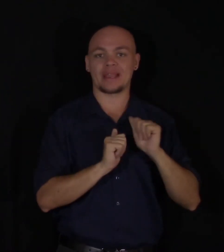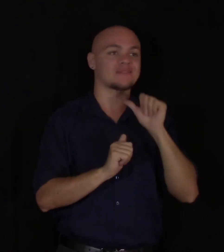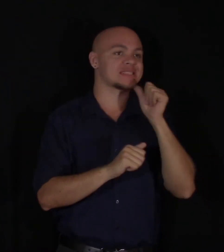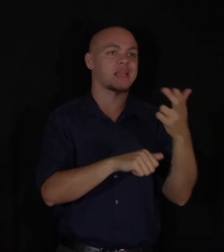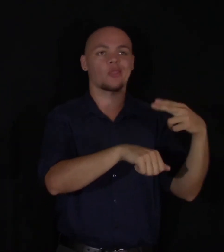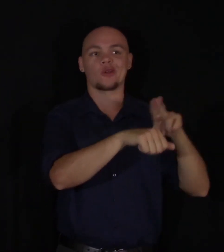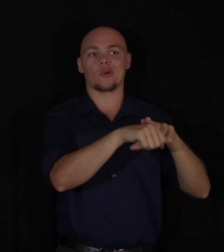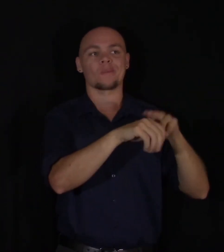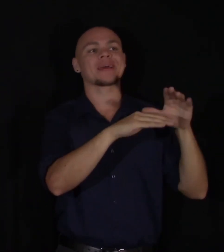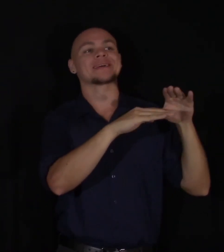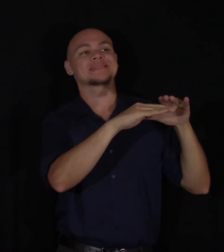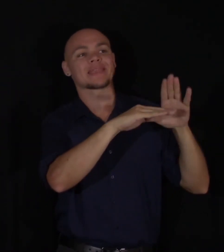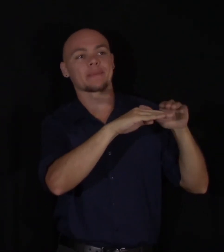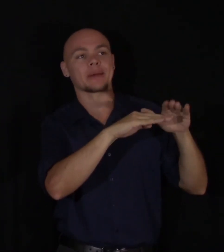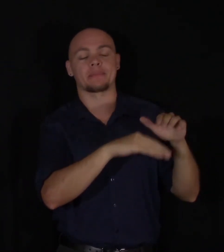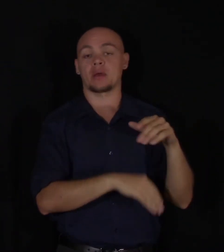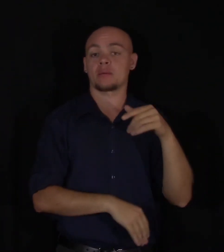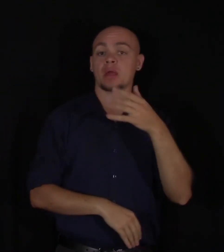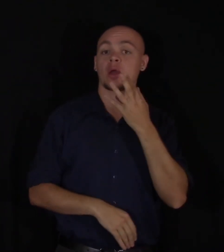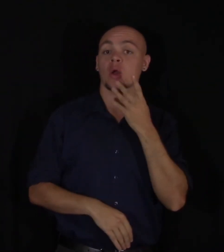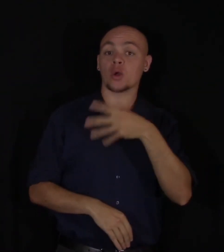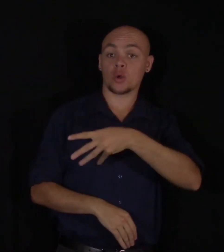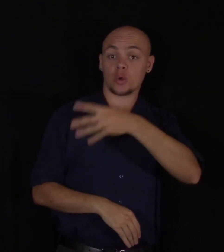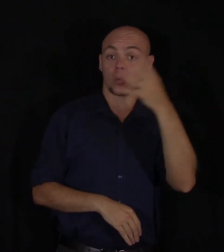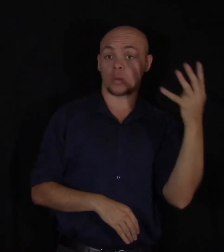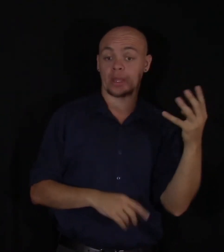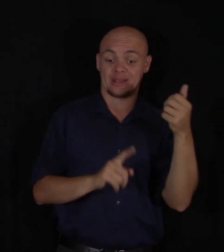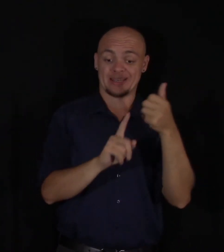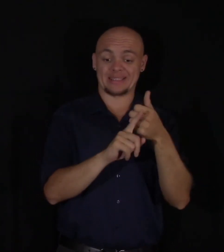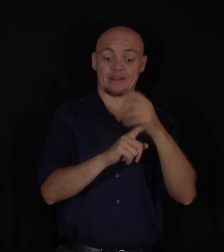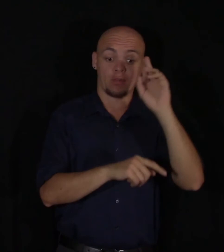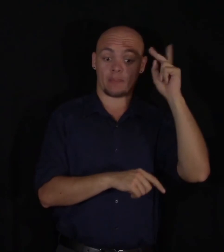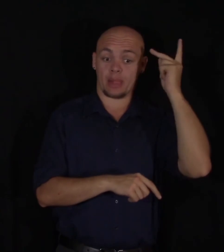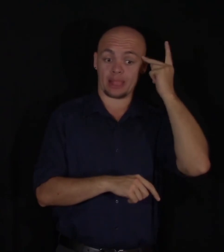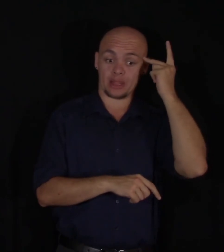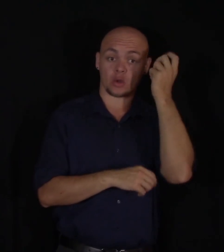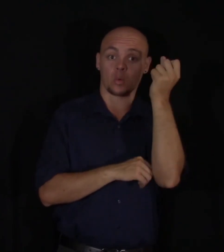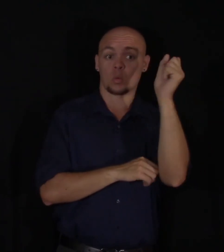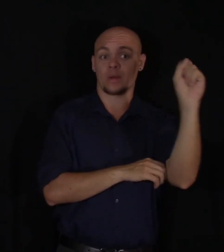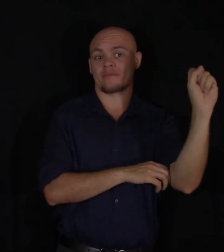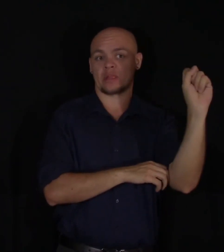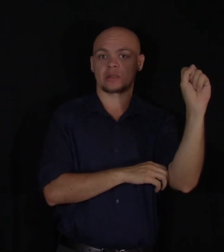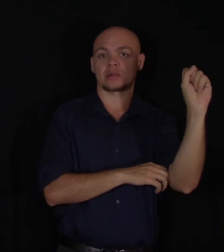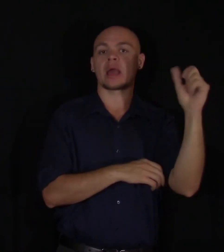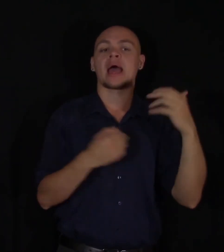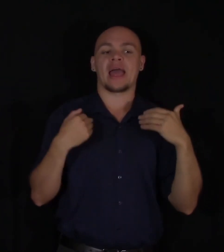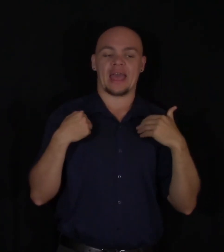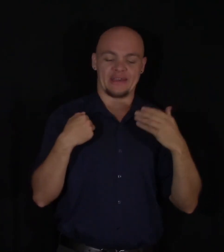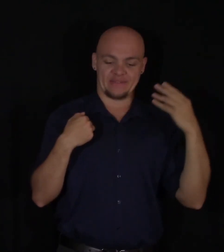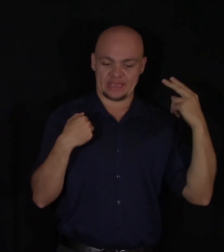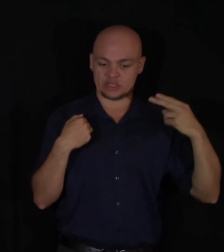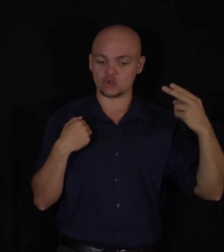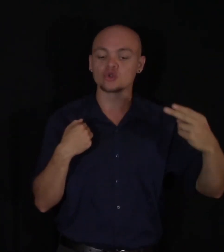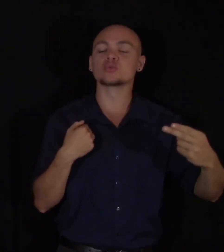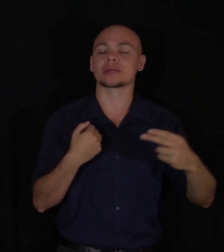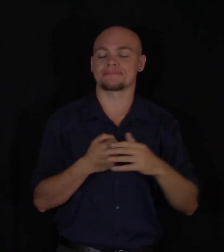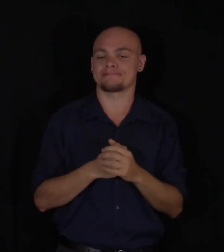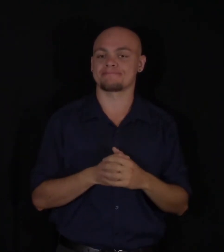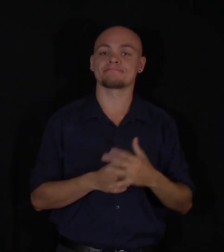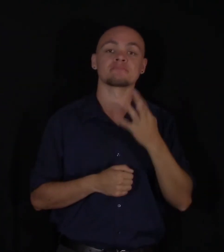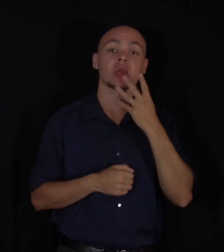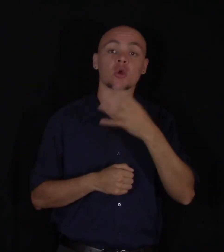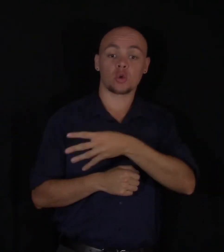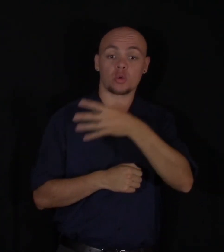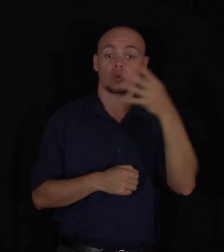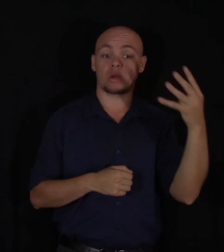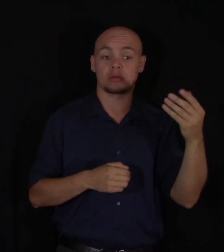minimum. Queerness is a political and revolutionary identity, one who is filled with history. Queerness forms a